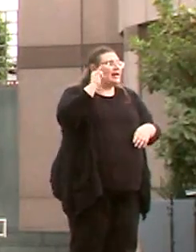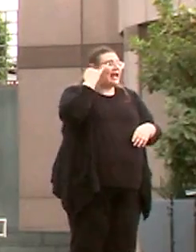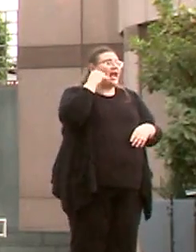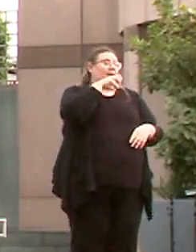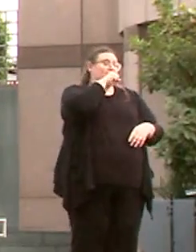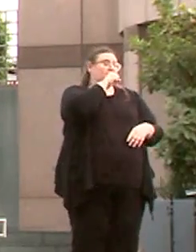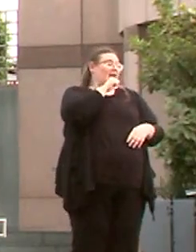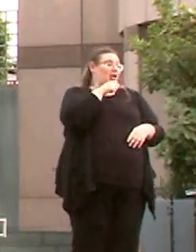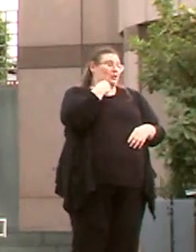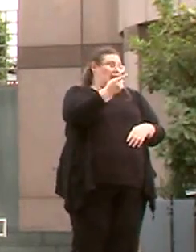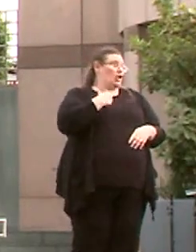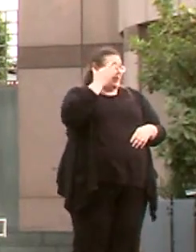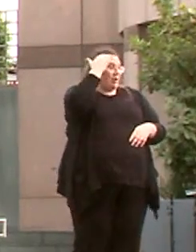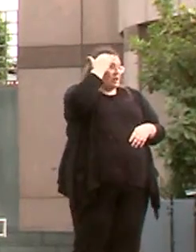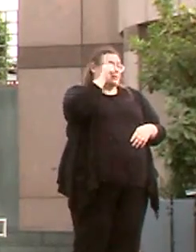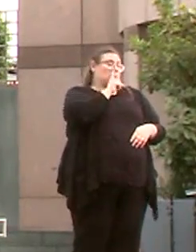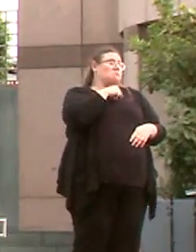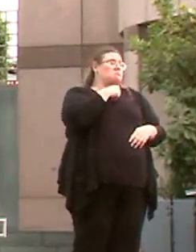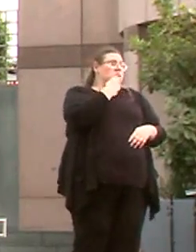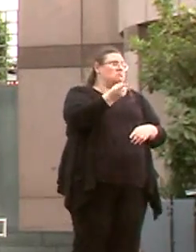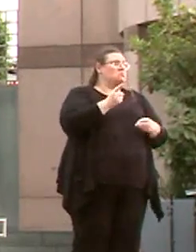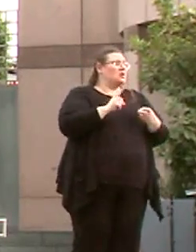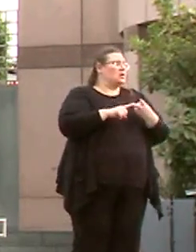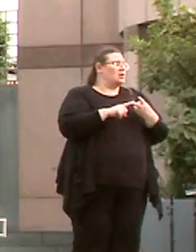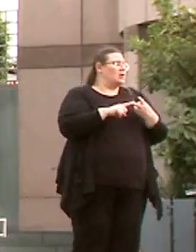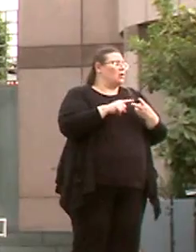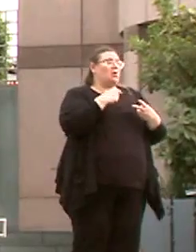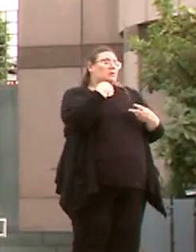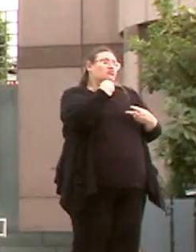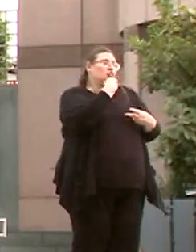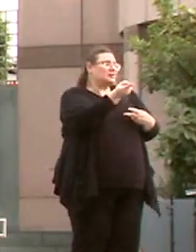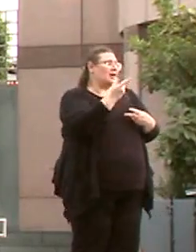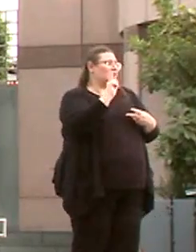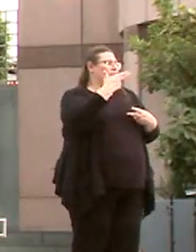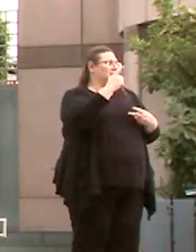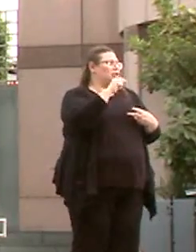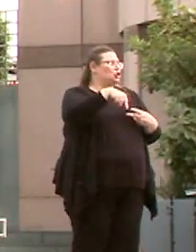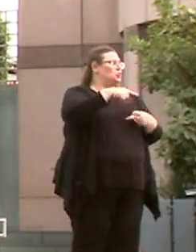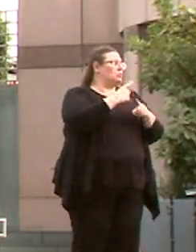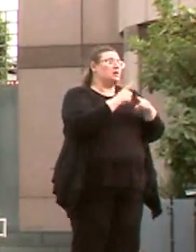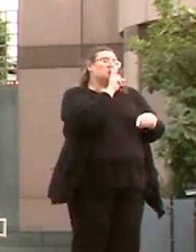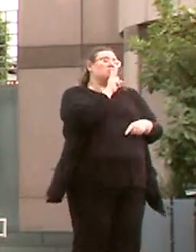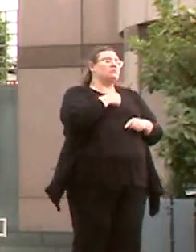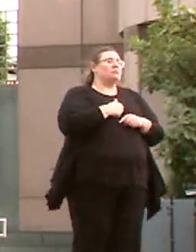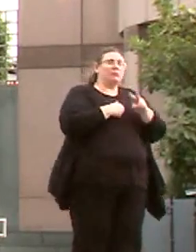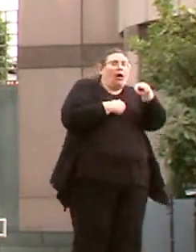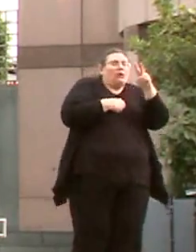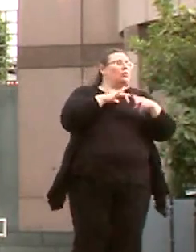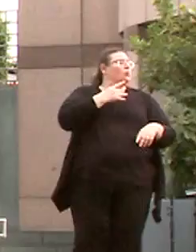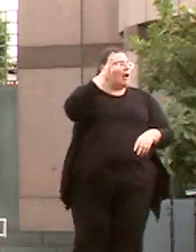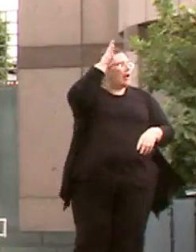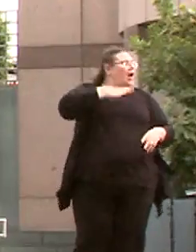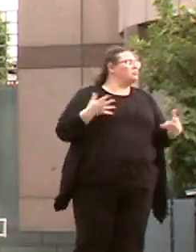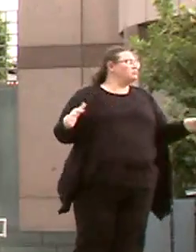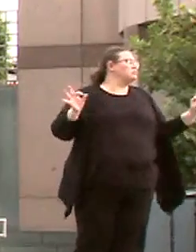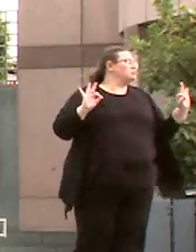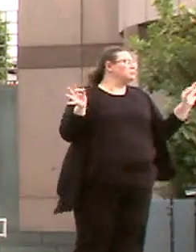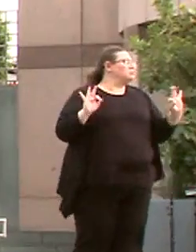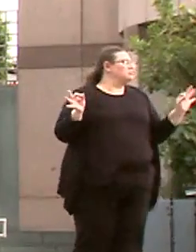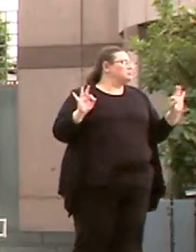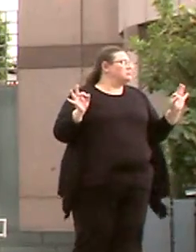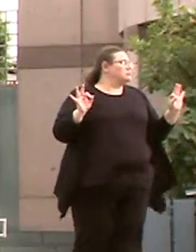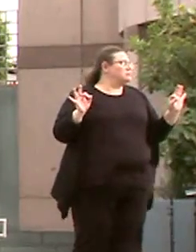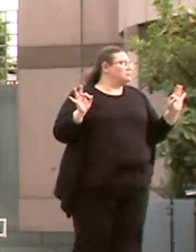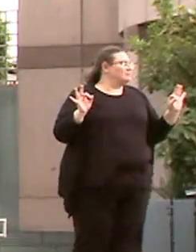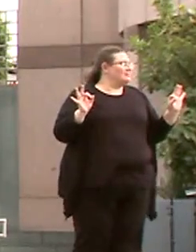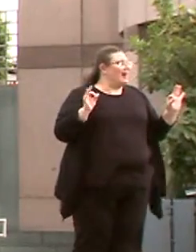you that I am on the autism spectrum, or I don't self-identify as LGBTQ+, you look at me and think, he's a white guy. So I have to